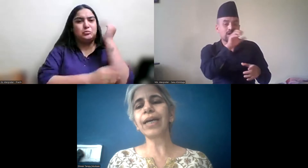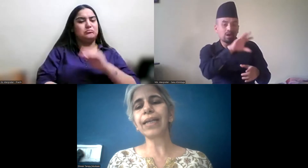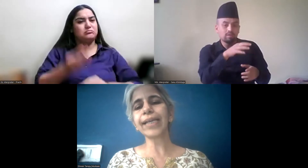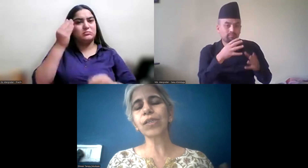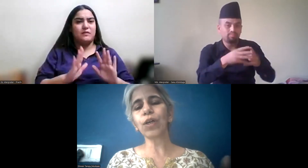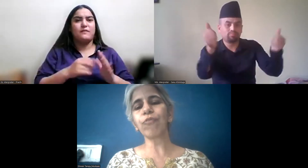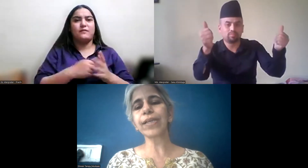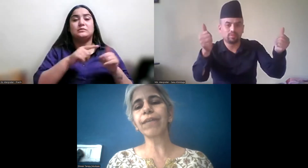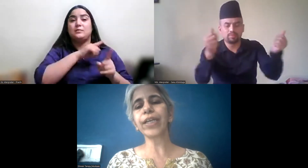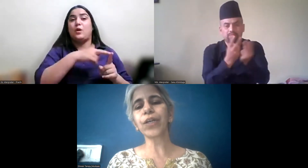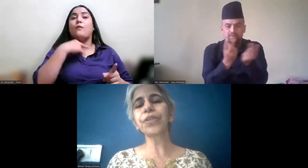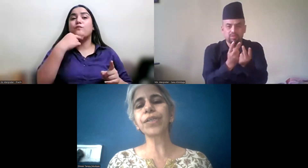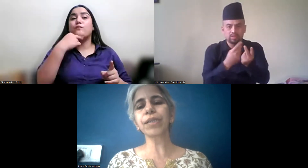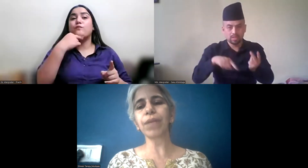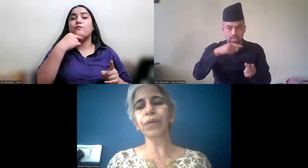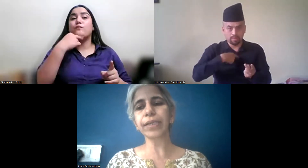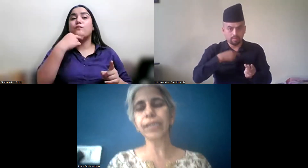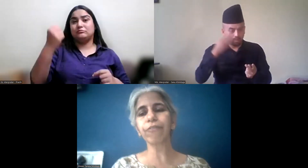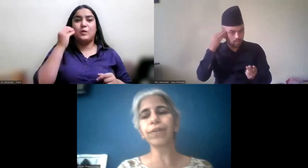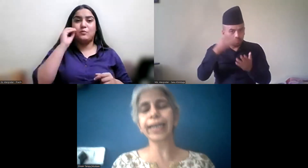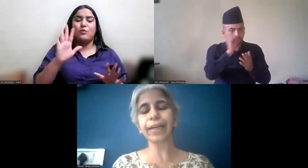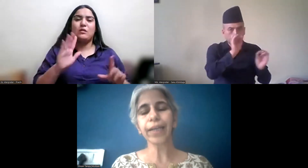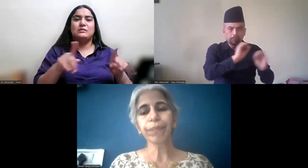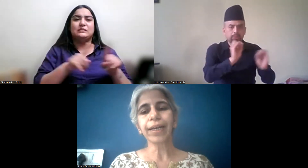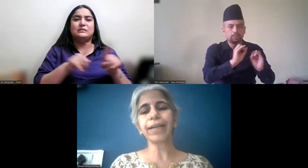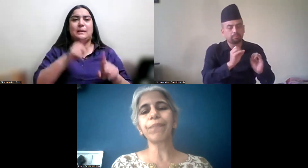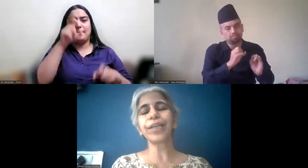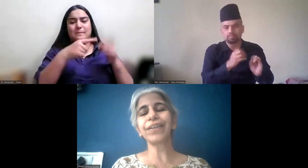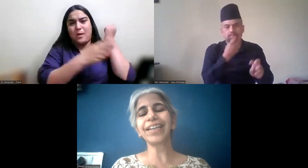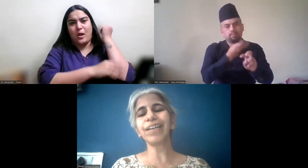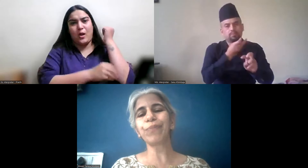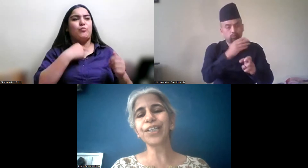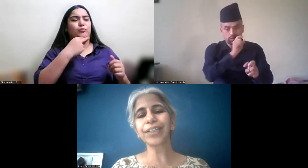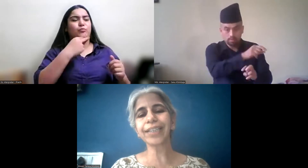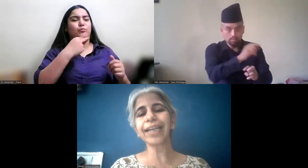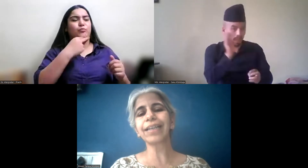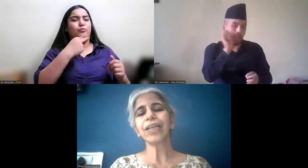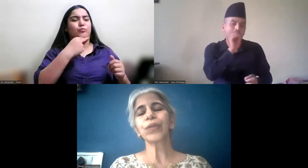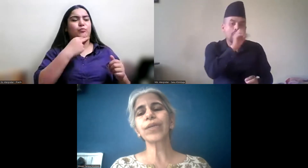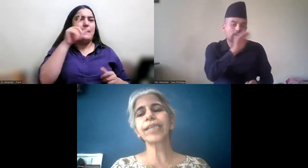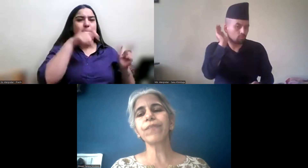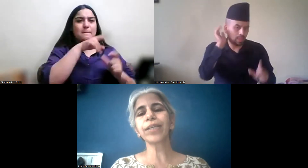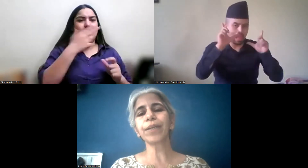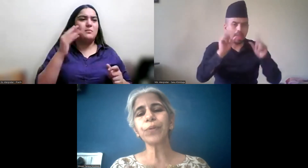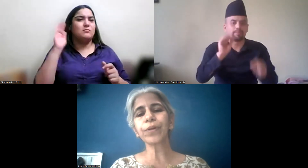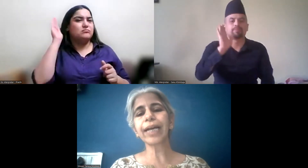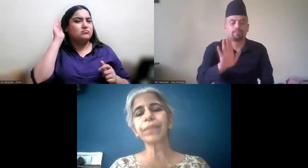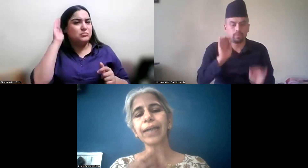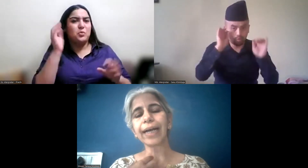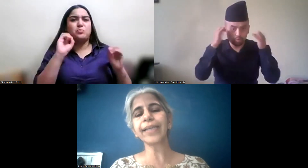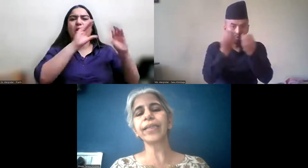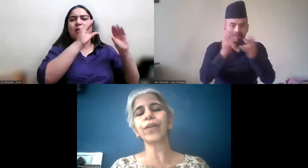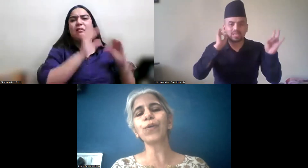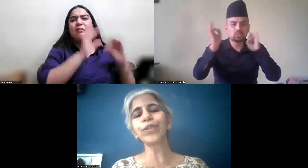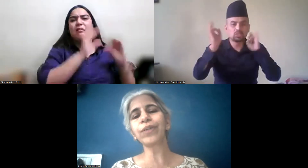invisible unless all of us are very conscious about this effort. And I really appreciate that through the Safe City program,